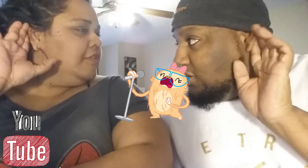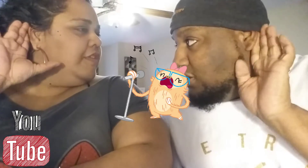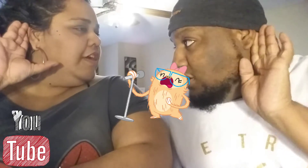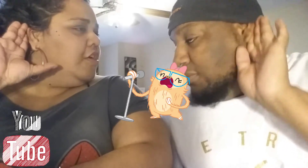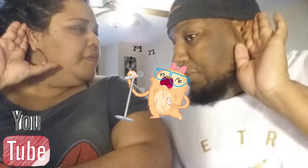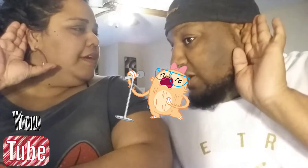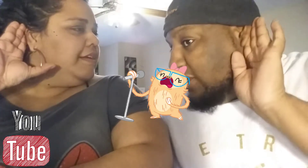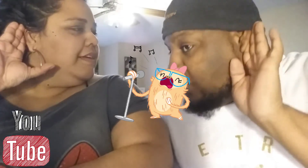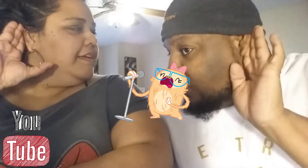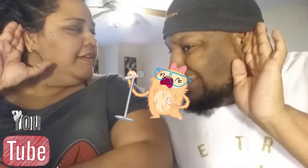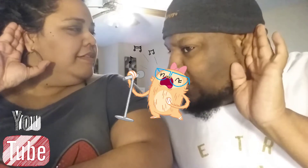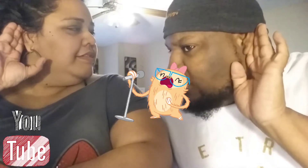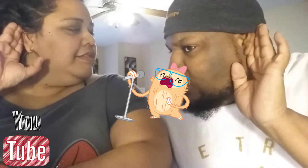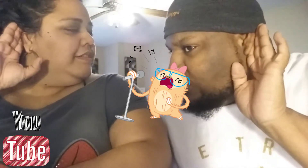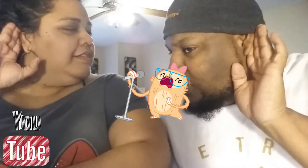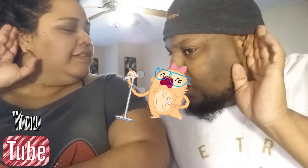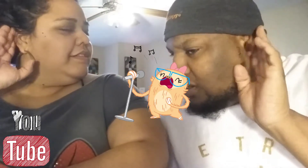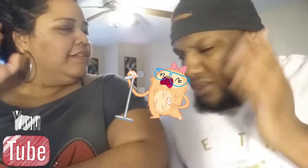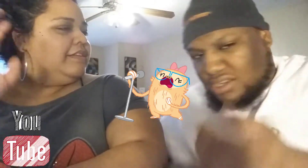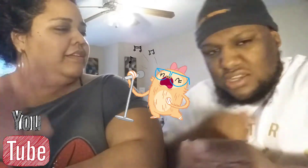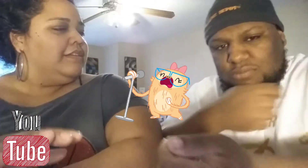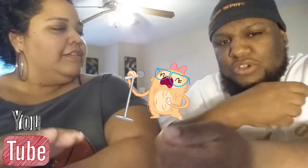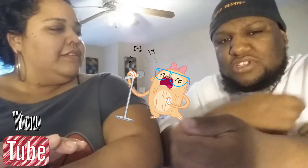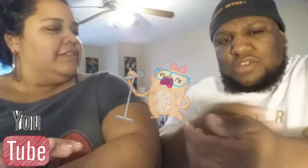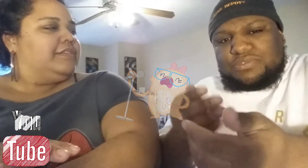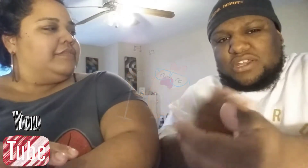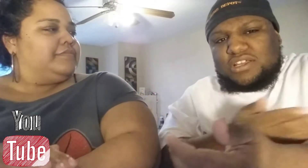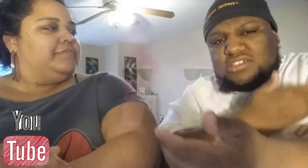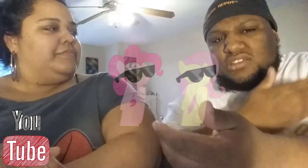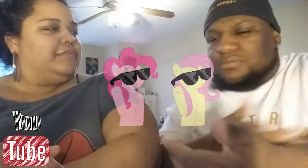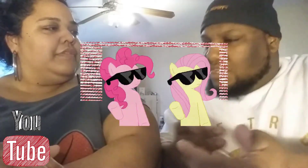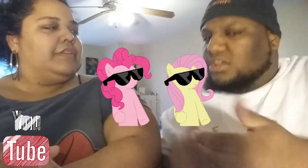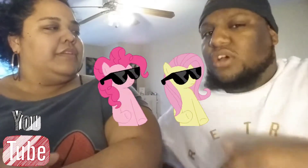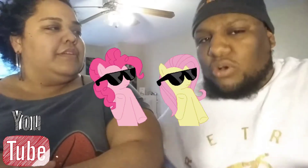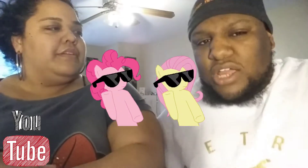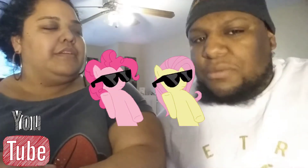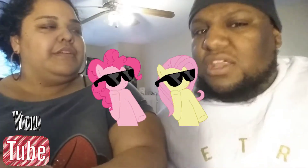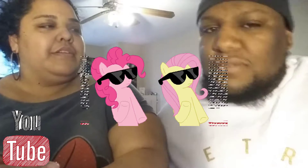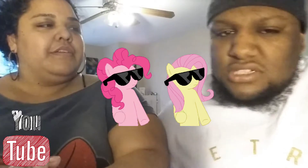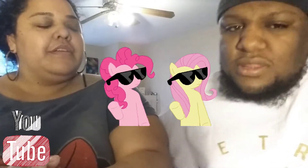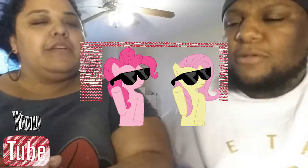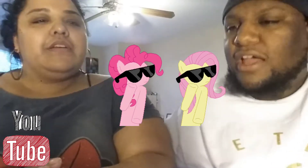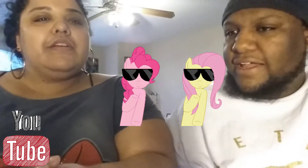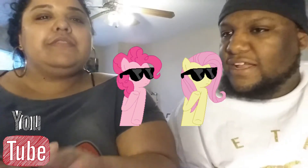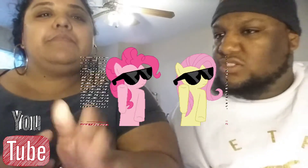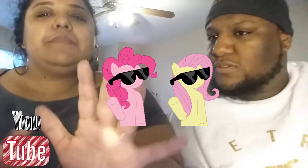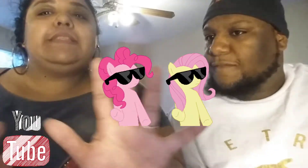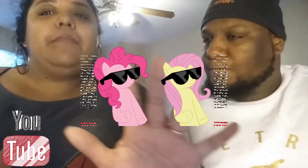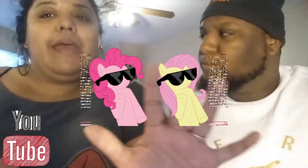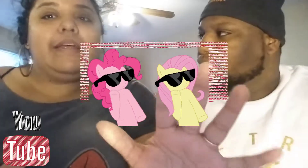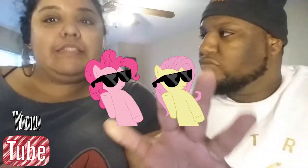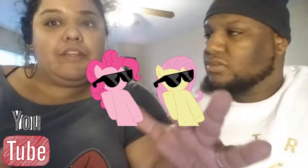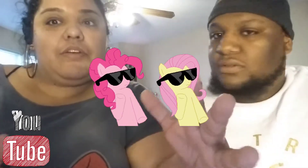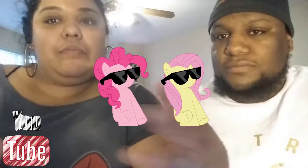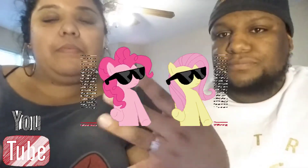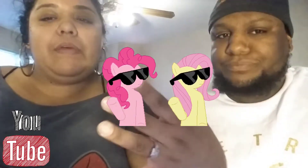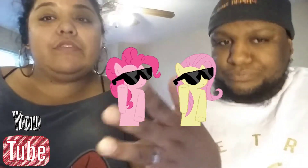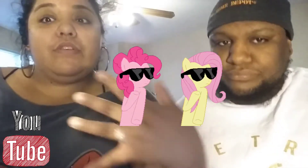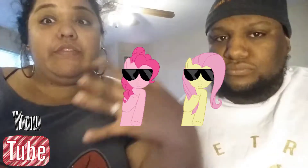Don't forget. Oh, my bad. Like you're listening to it. And then the music, like you're playing an instrument. Okay, we love this. Okay, I got you. Some hands, you know, make sure if you're